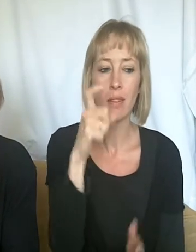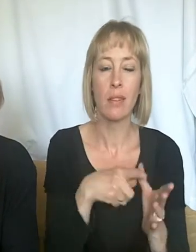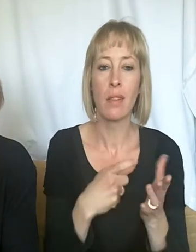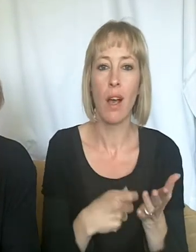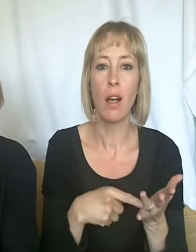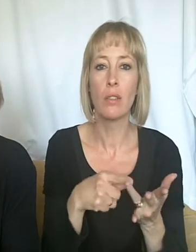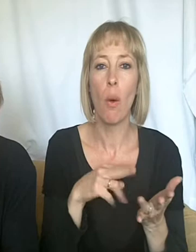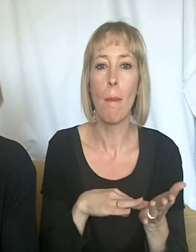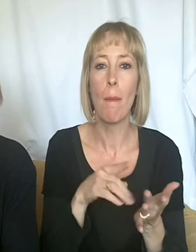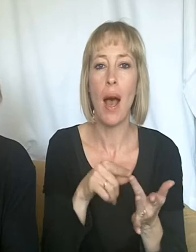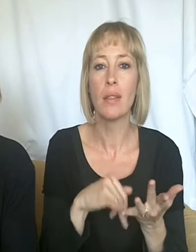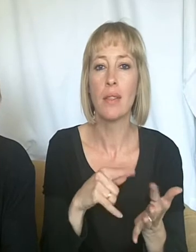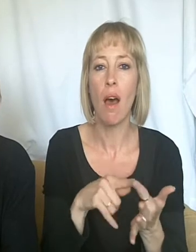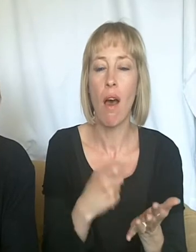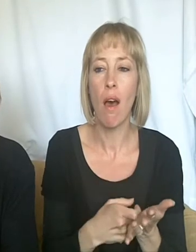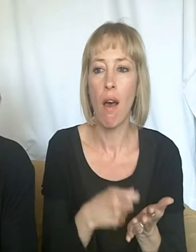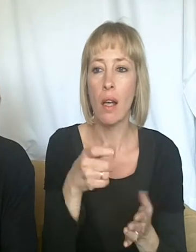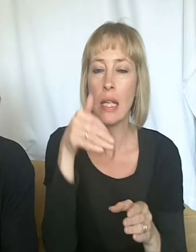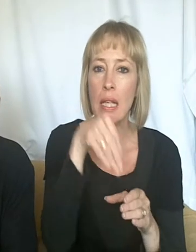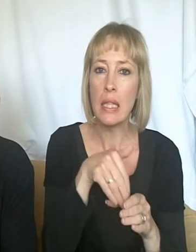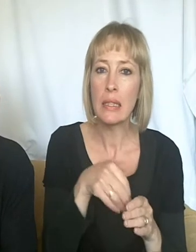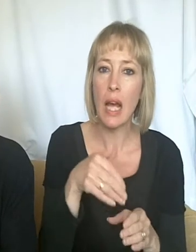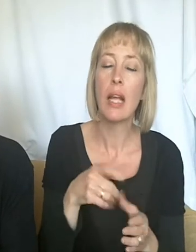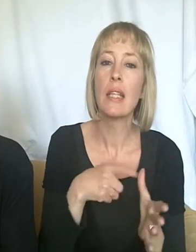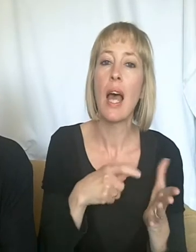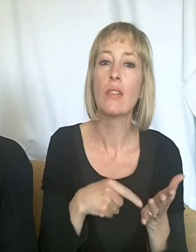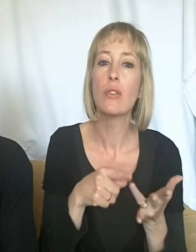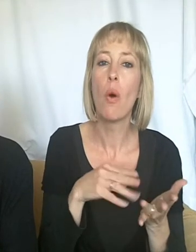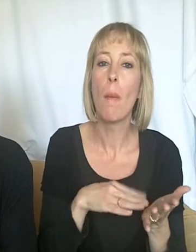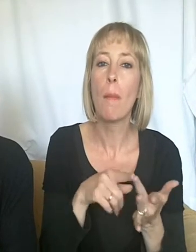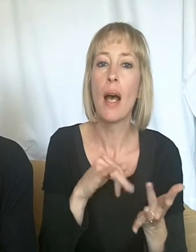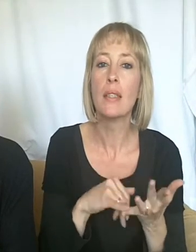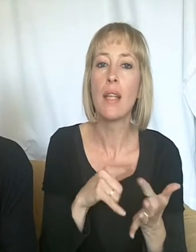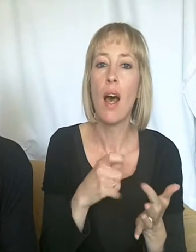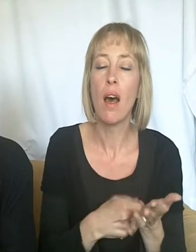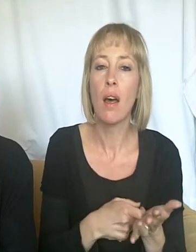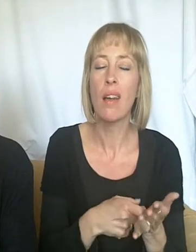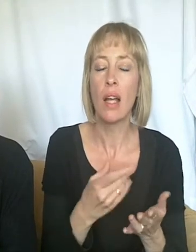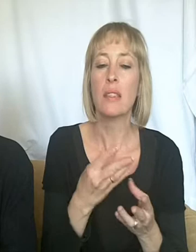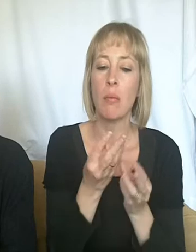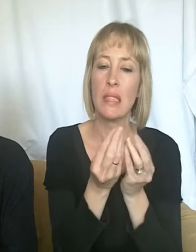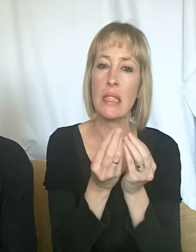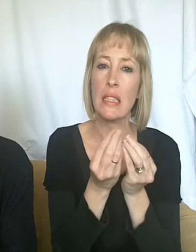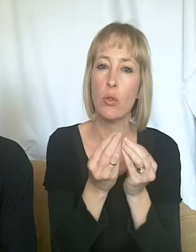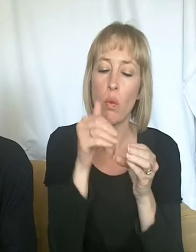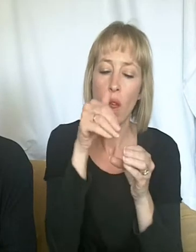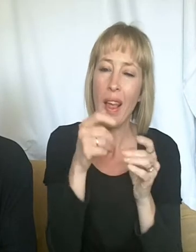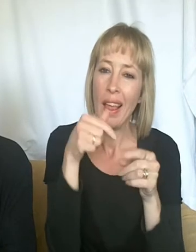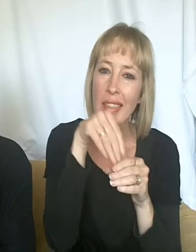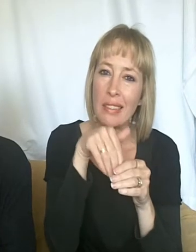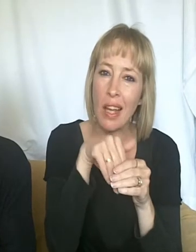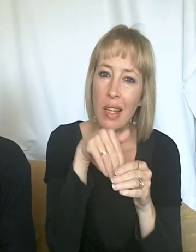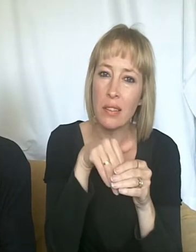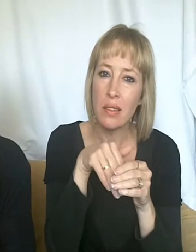cartomizer. In here there's an atomizer and some wadding. The wadding is